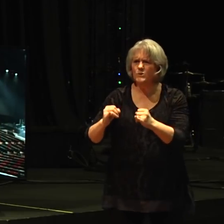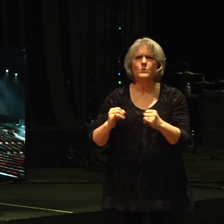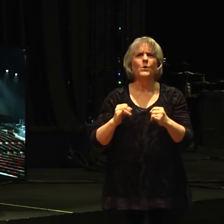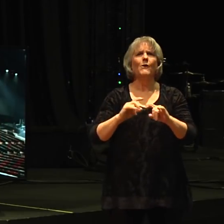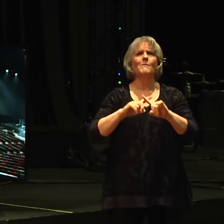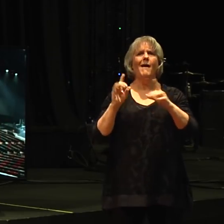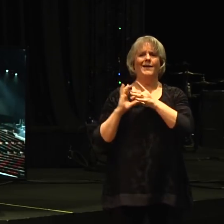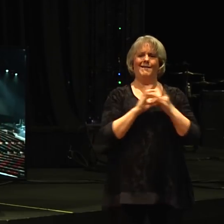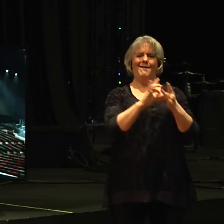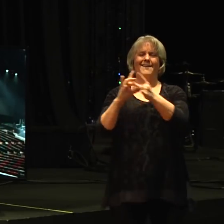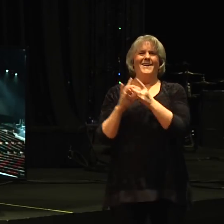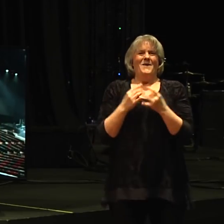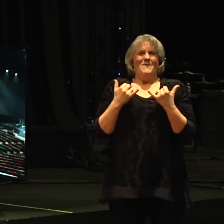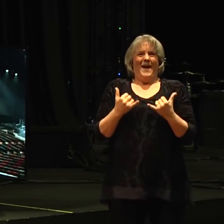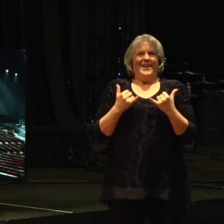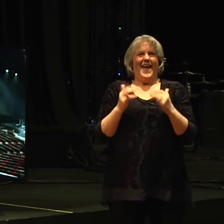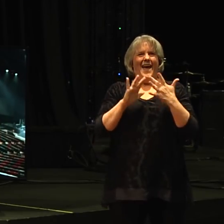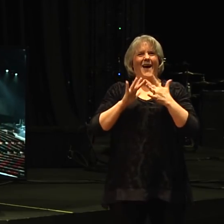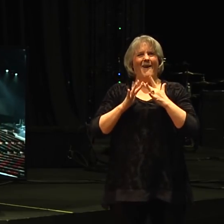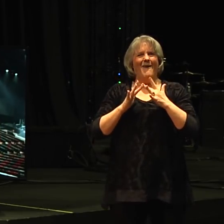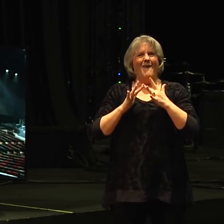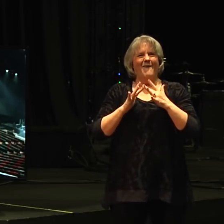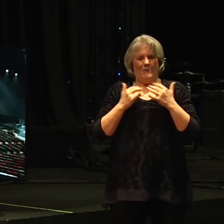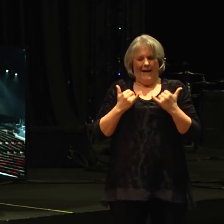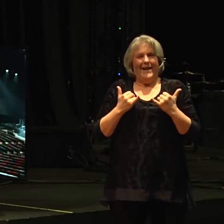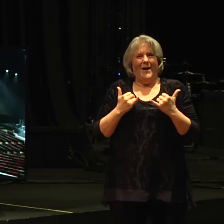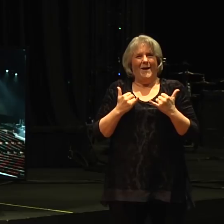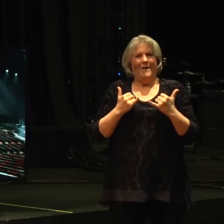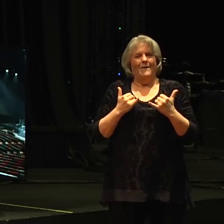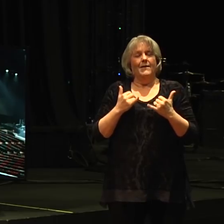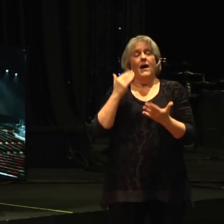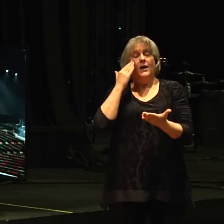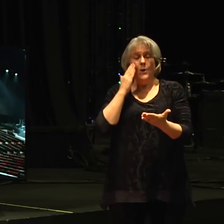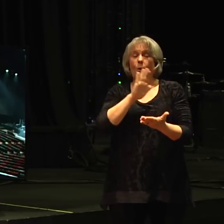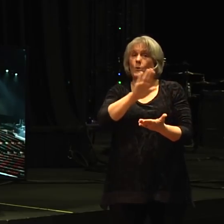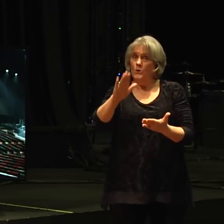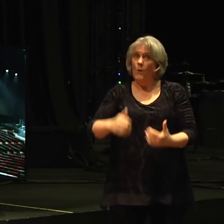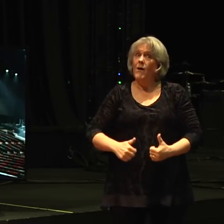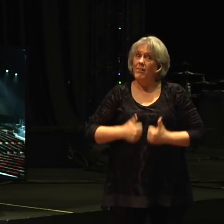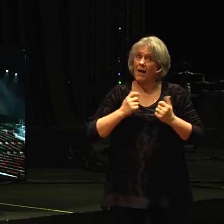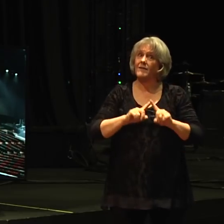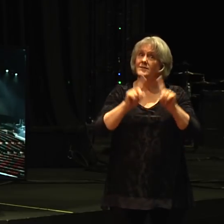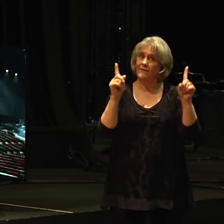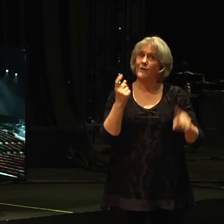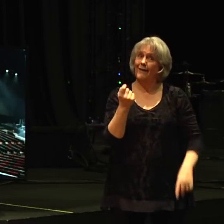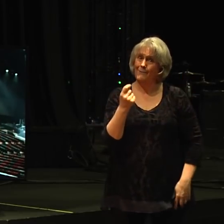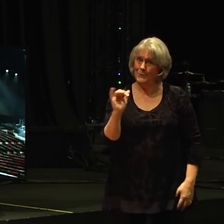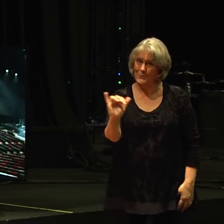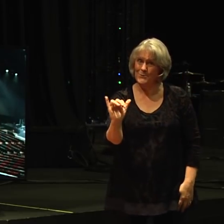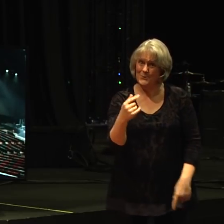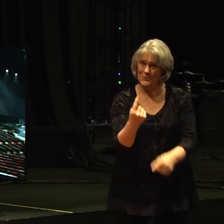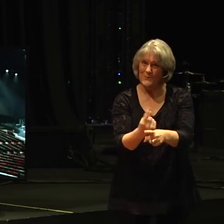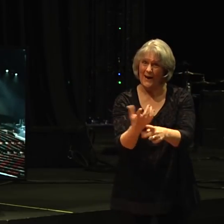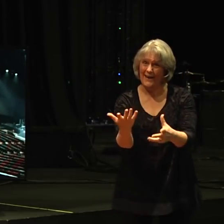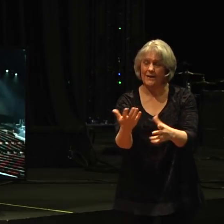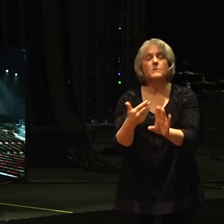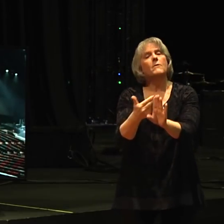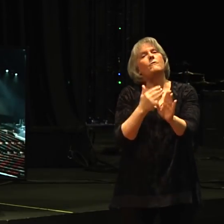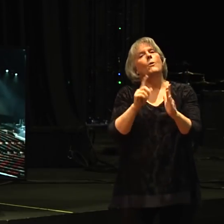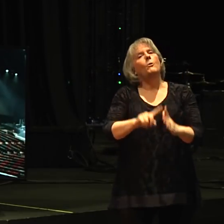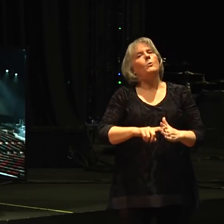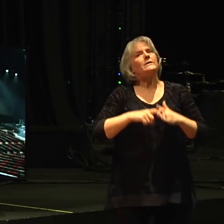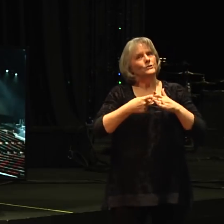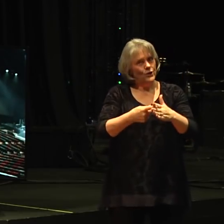we're together right now in this moment. I know that you've had to embrace different at home like I have. And so before we get started